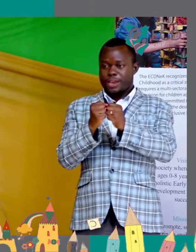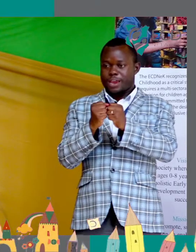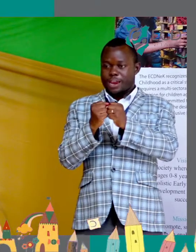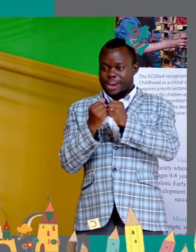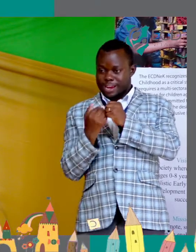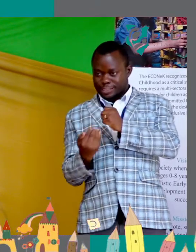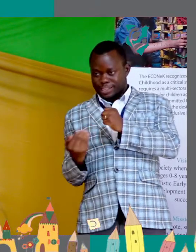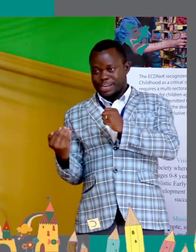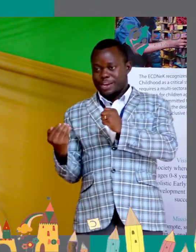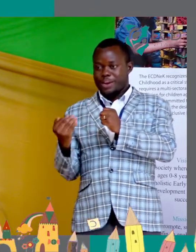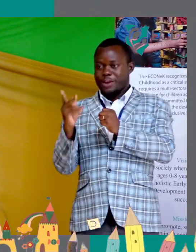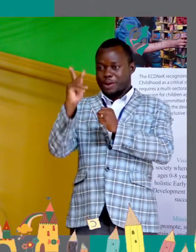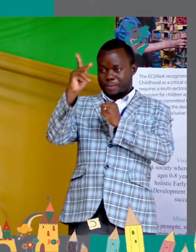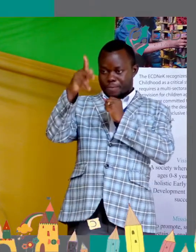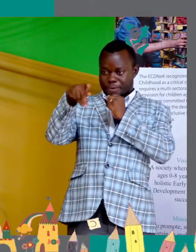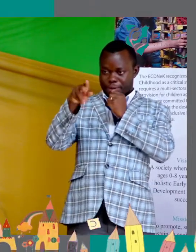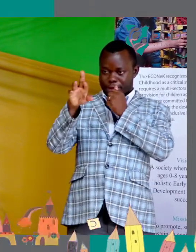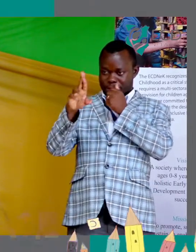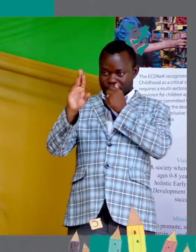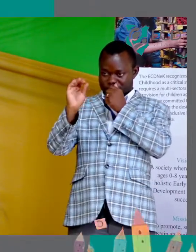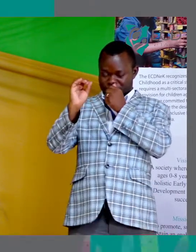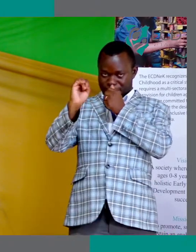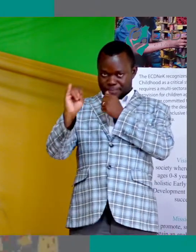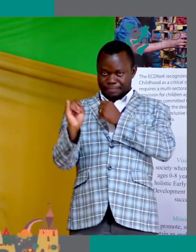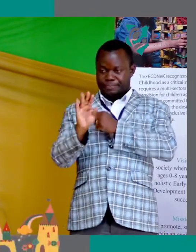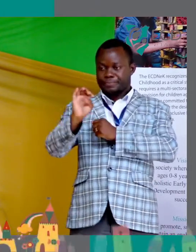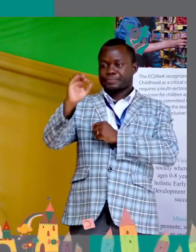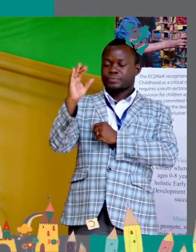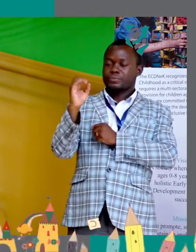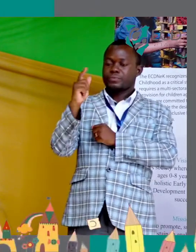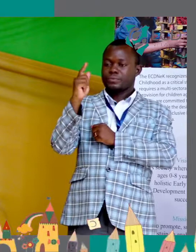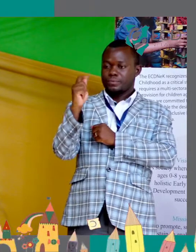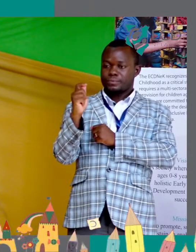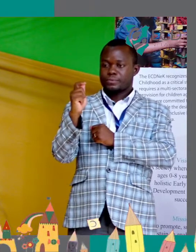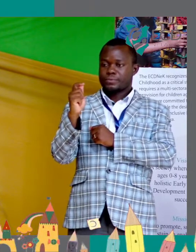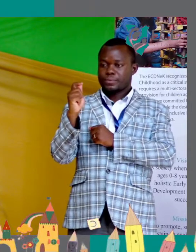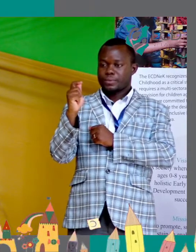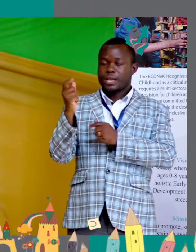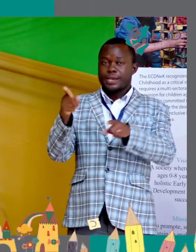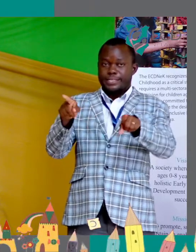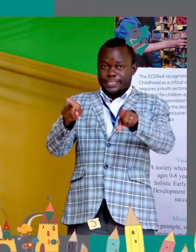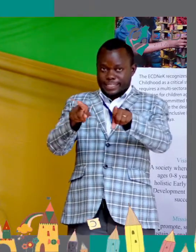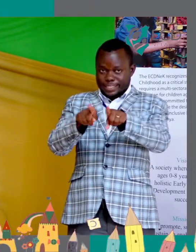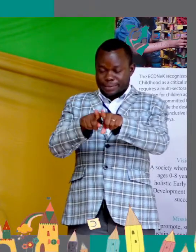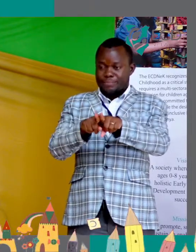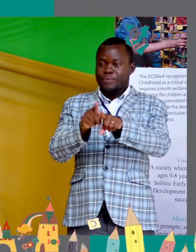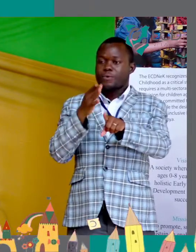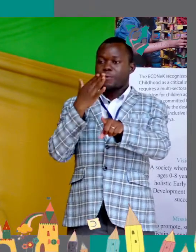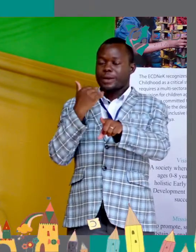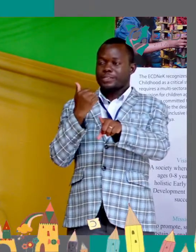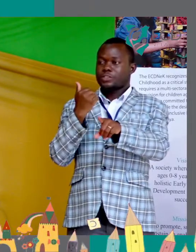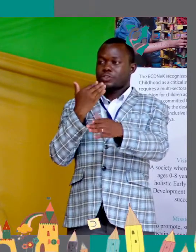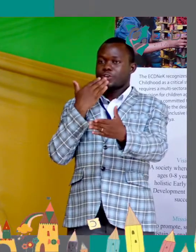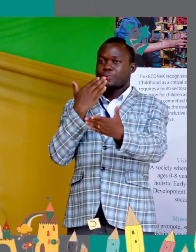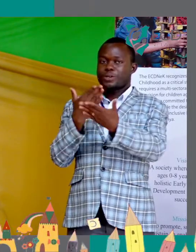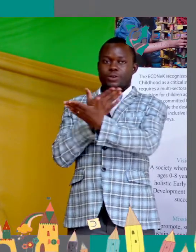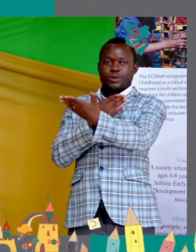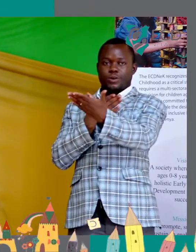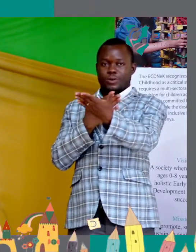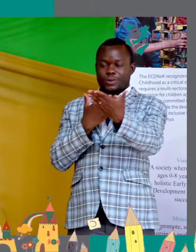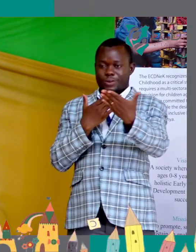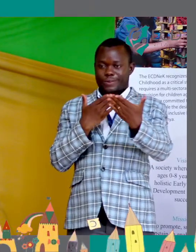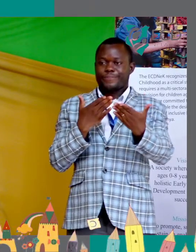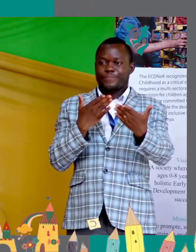advisor for ECD. Happy to stand here, especially after Dr. Monge, having laid a very